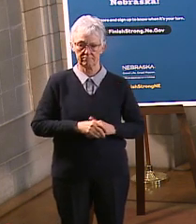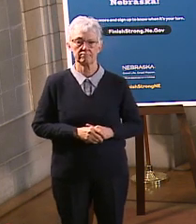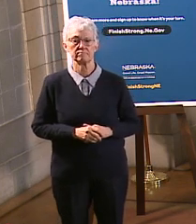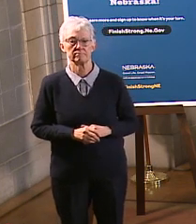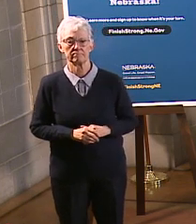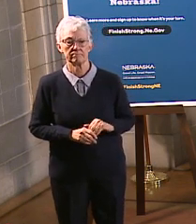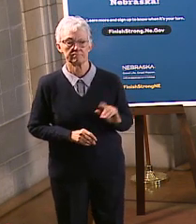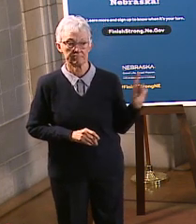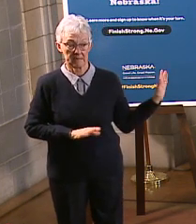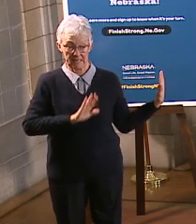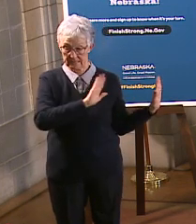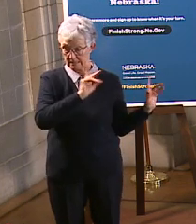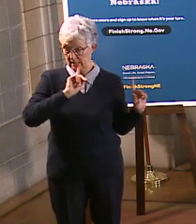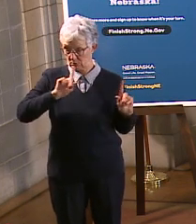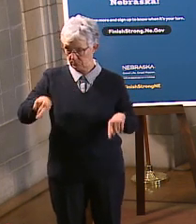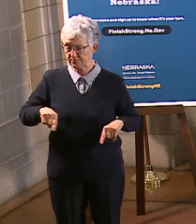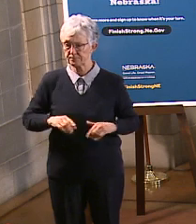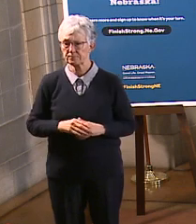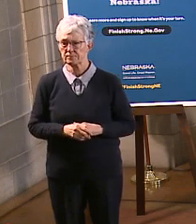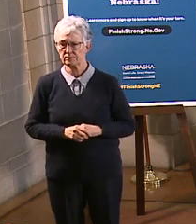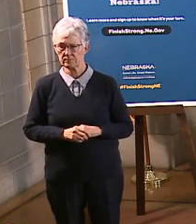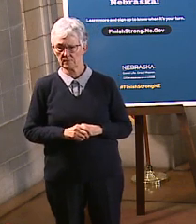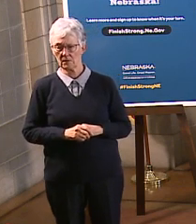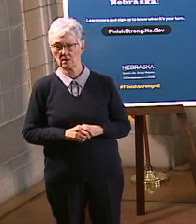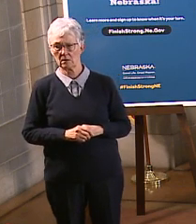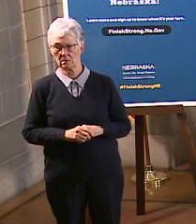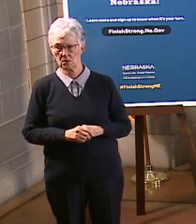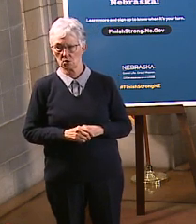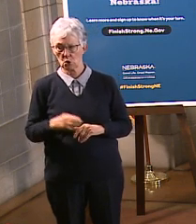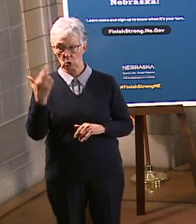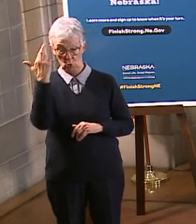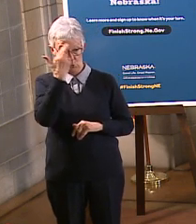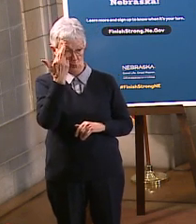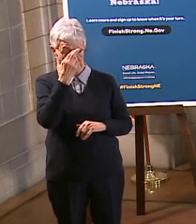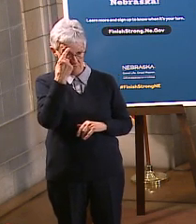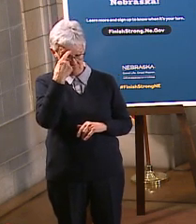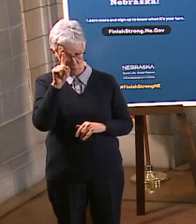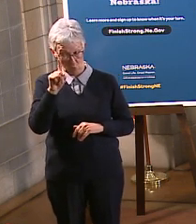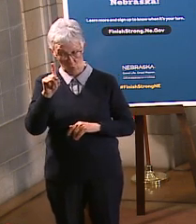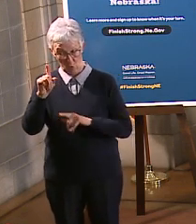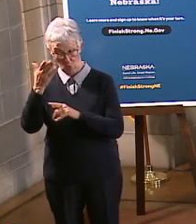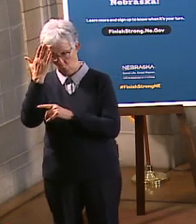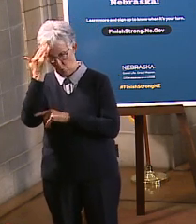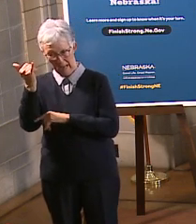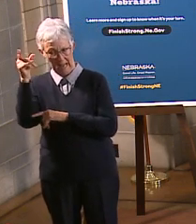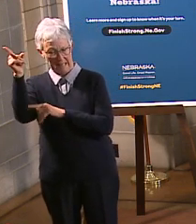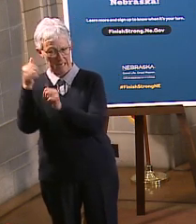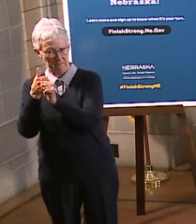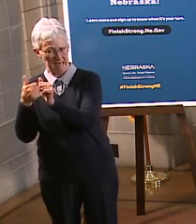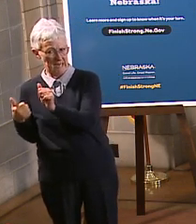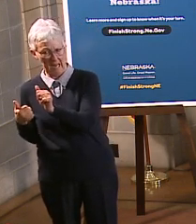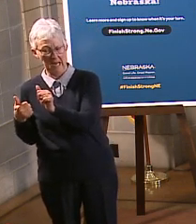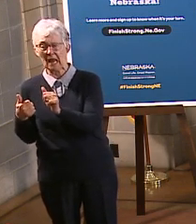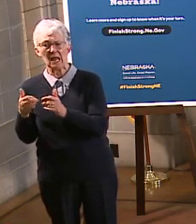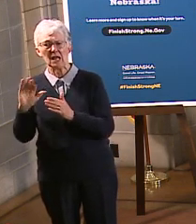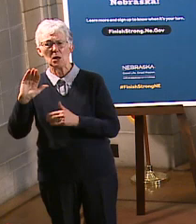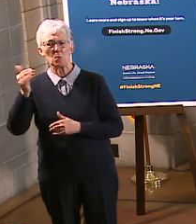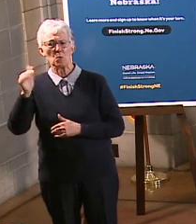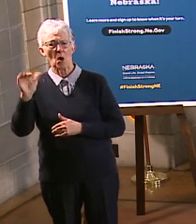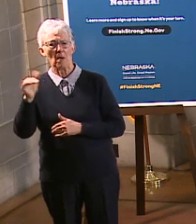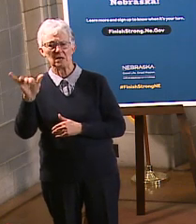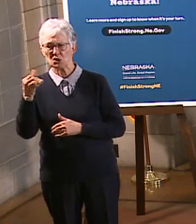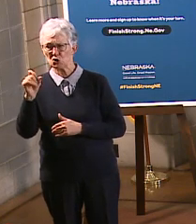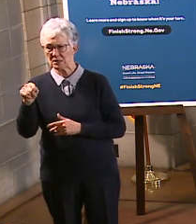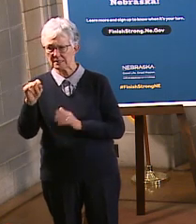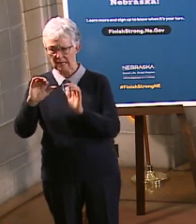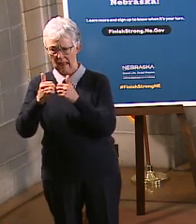to the reasons for it, there's a couple of reasons. One is probably just a reporting lag. So again, the federal